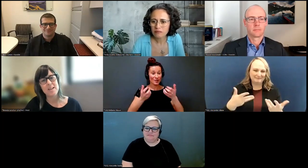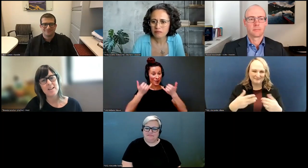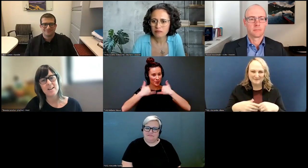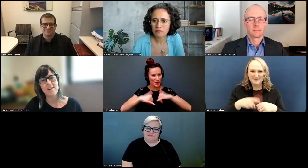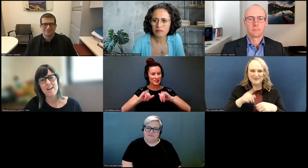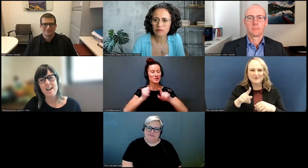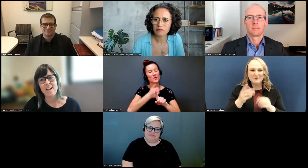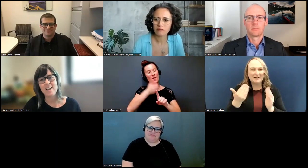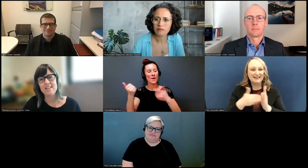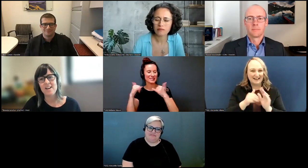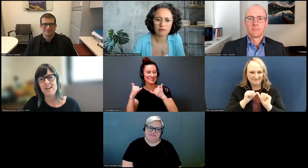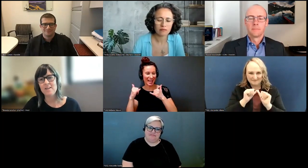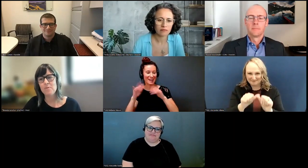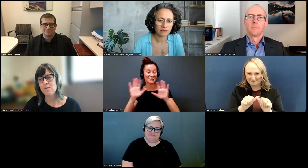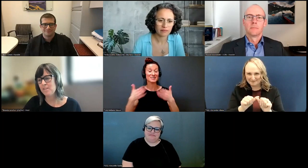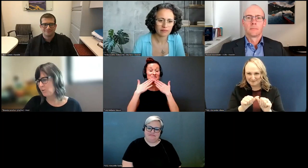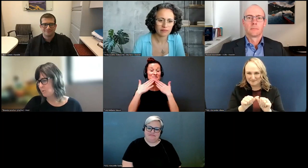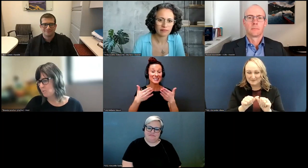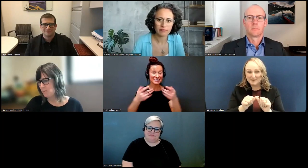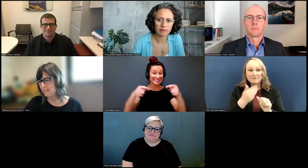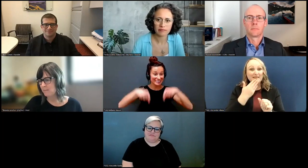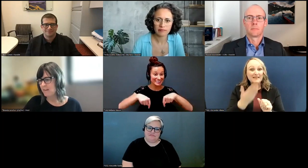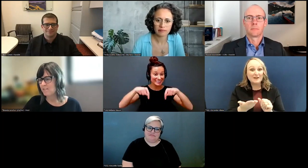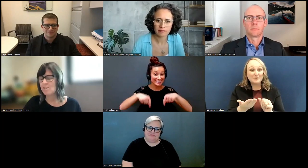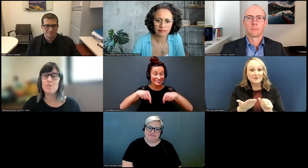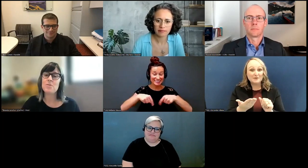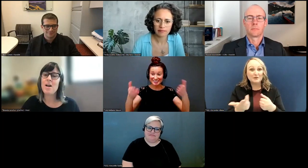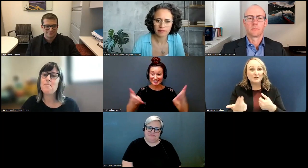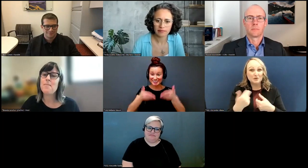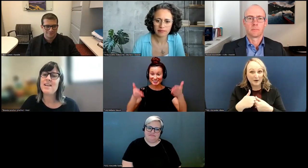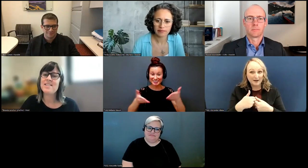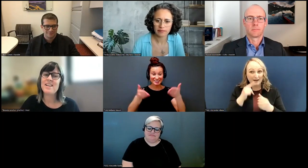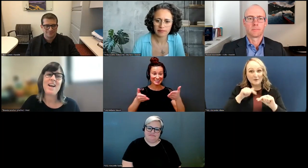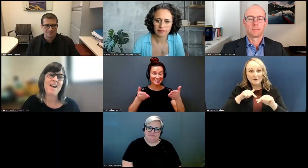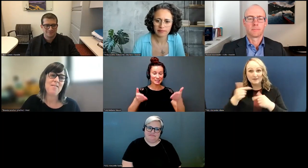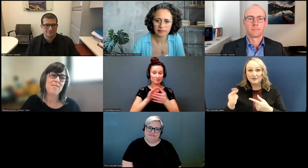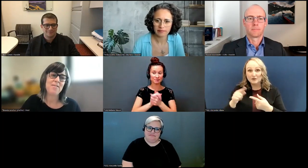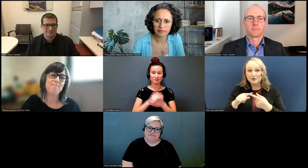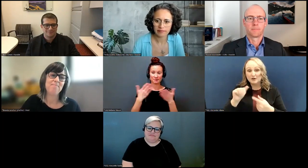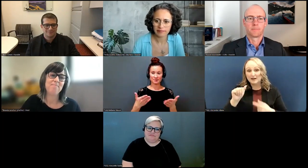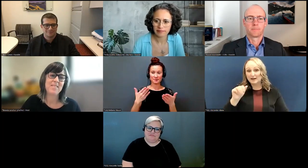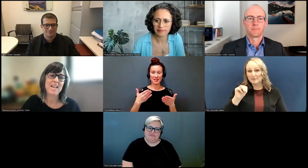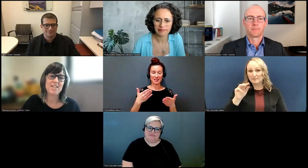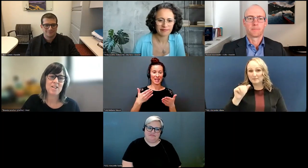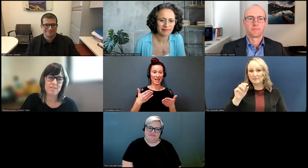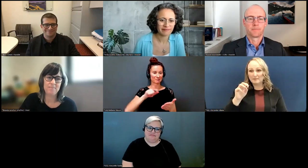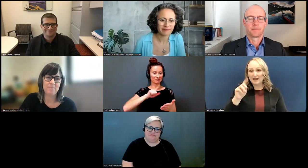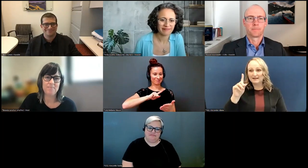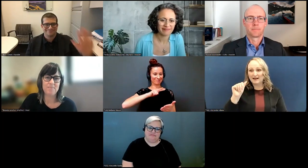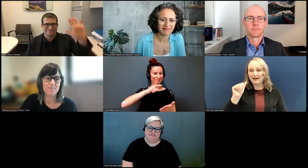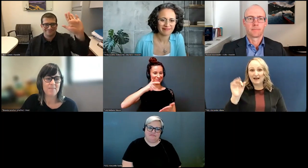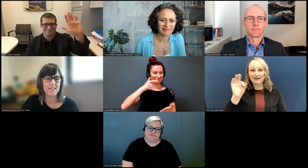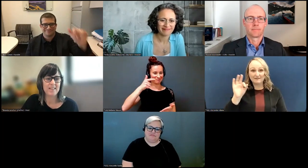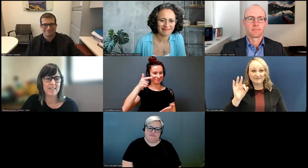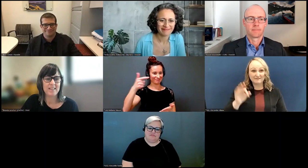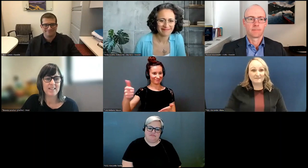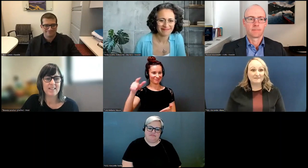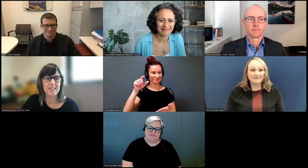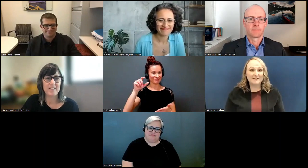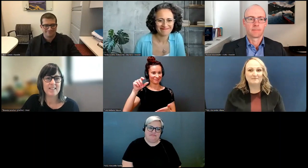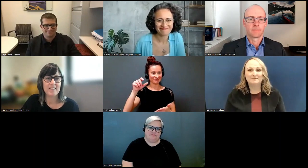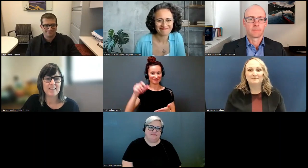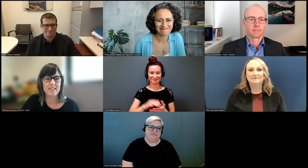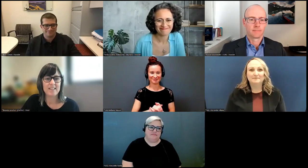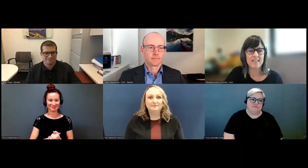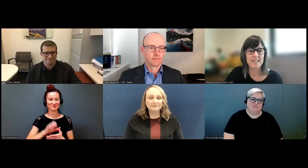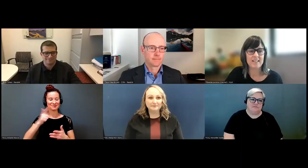much for being here. And I am going to pass it back to Amanda F. Thanks all.